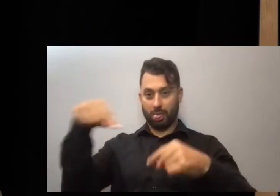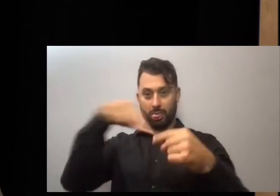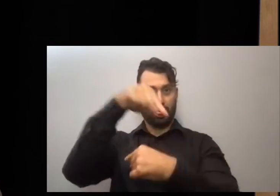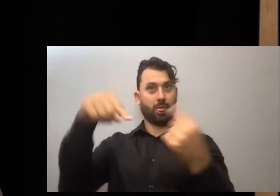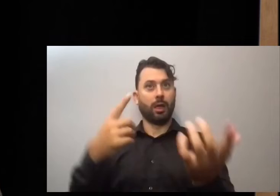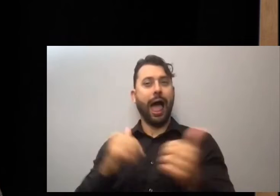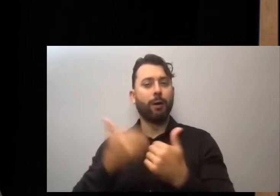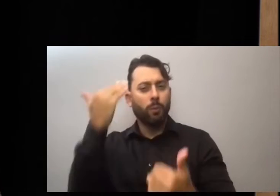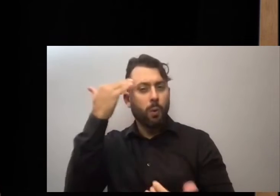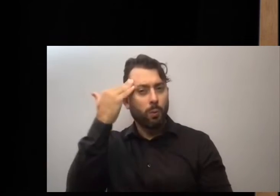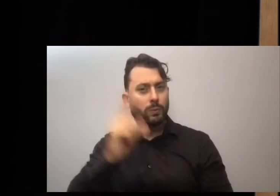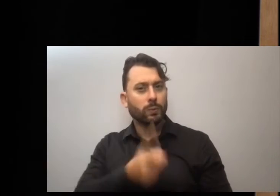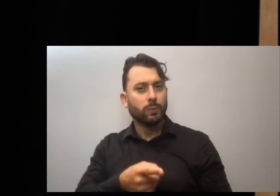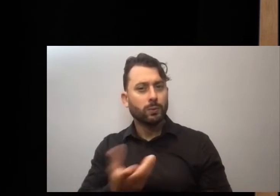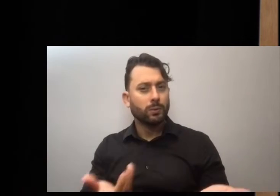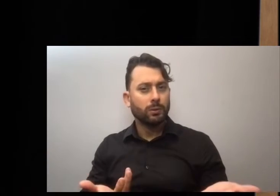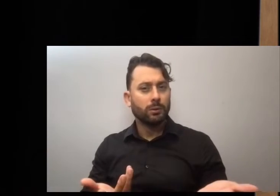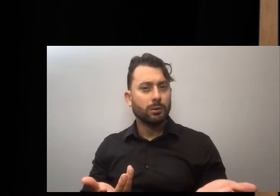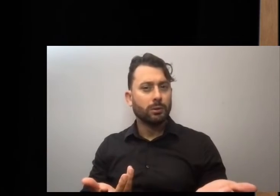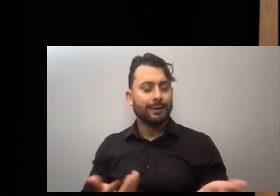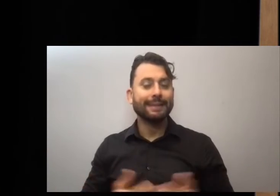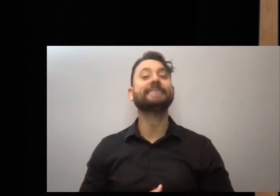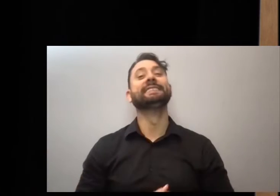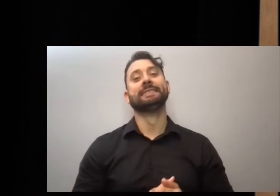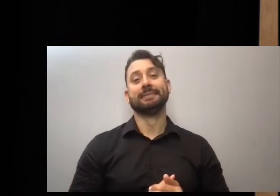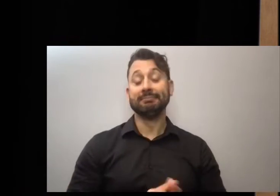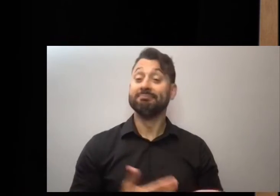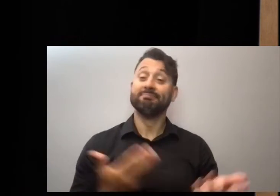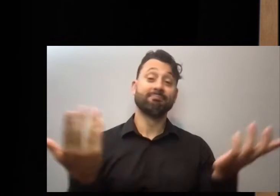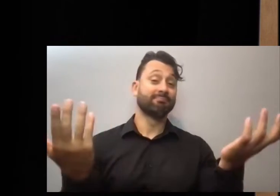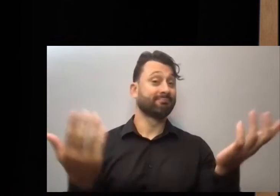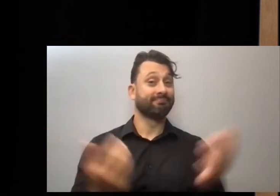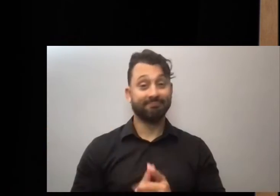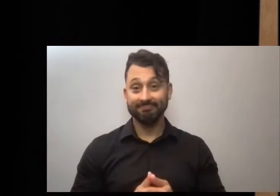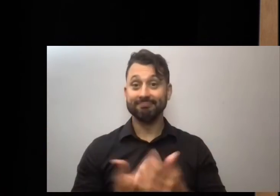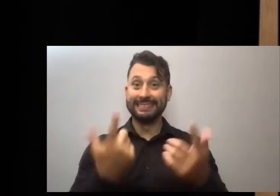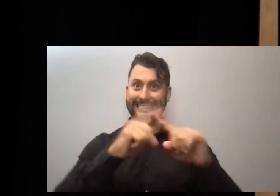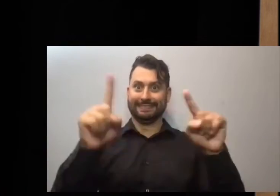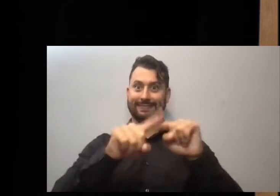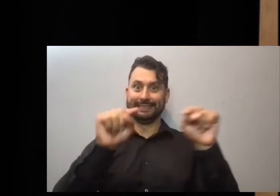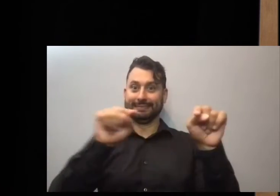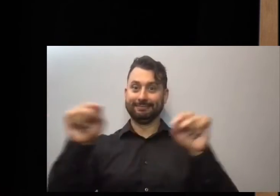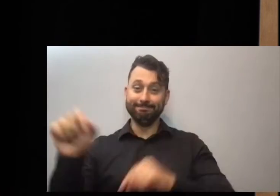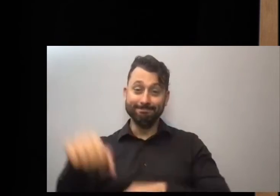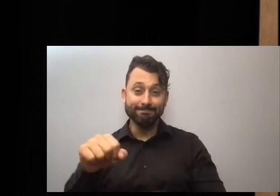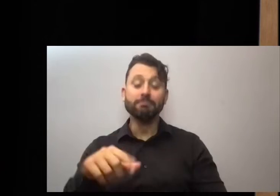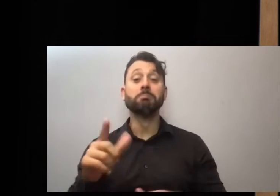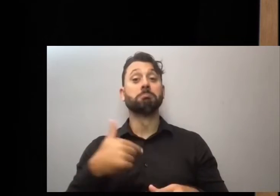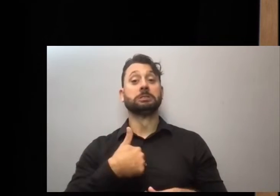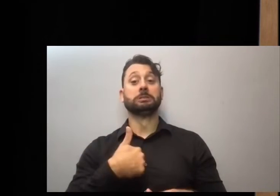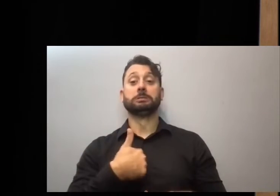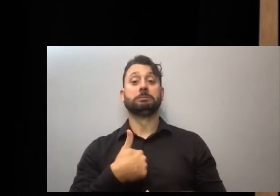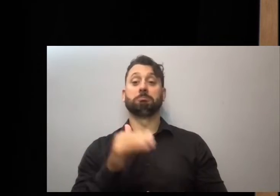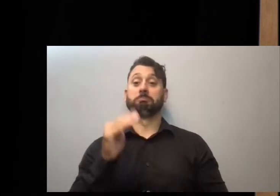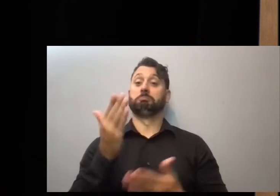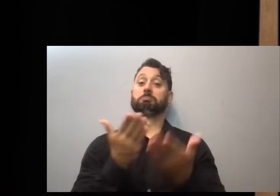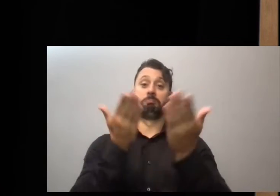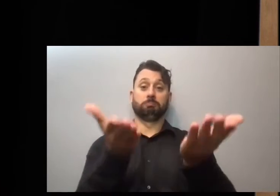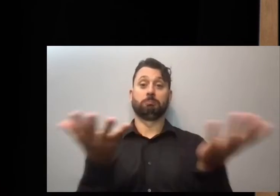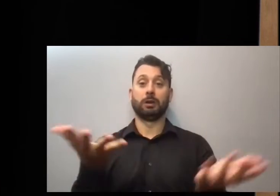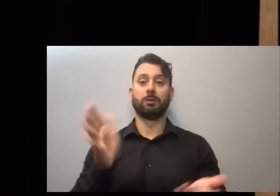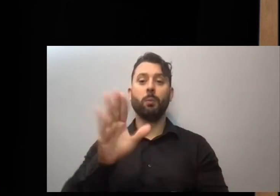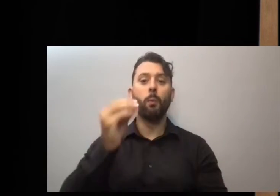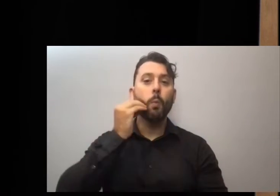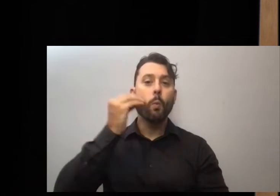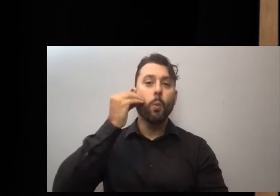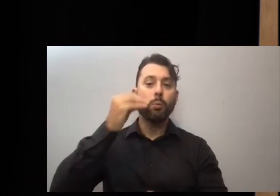what I really recommend is that you visit your local health department's website. So for us here in Kent County, that would be the Kent County